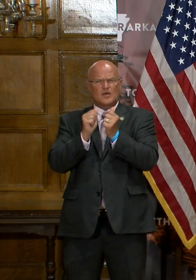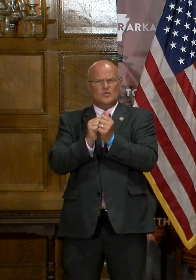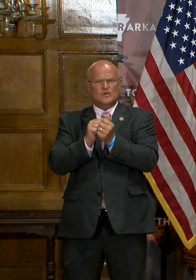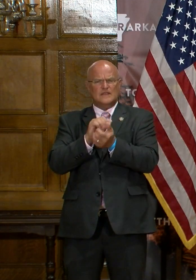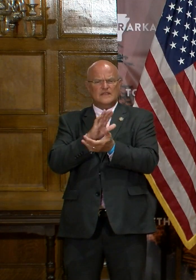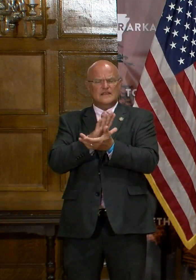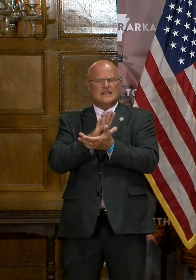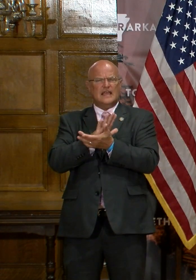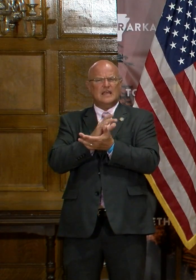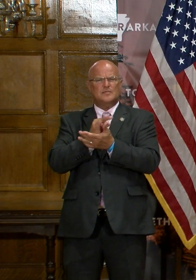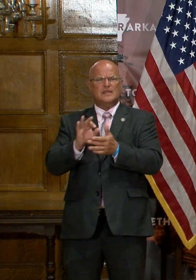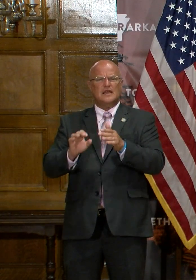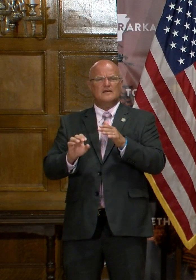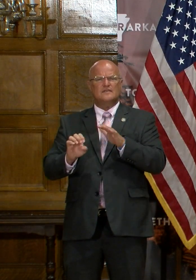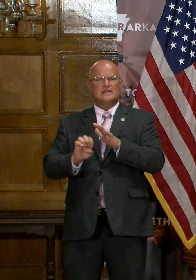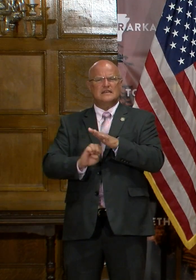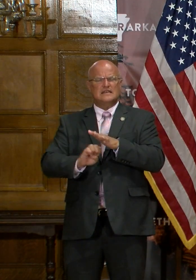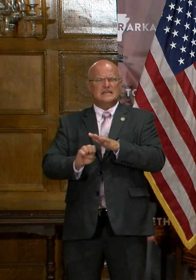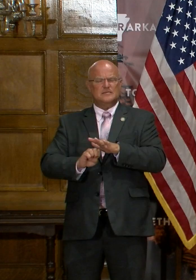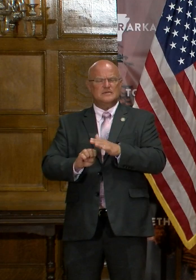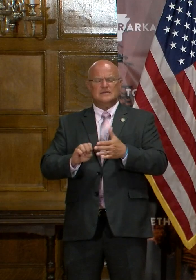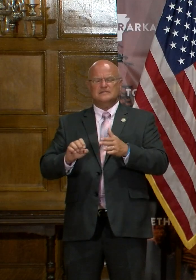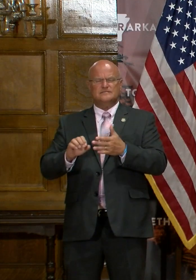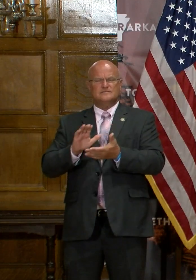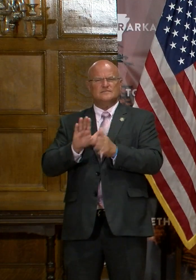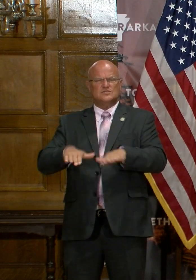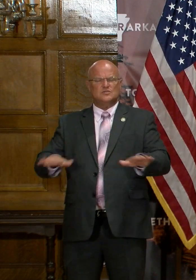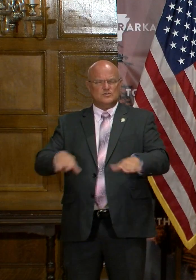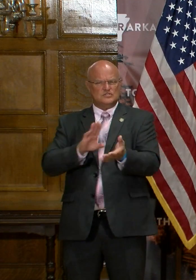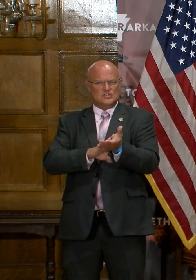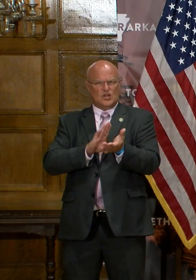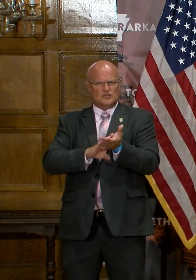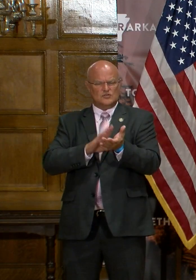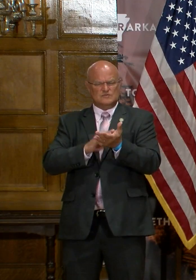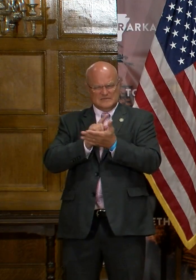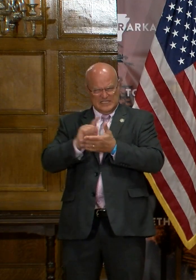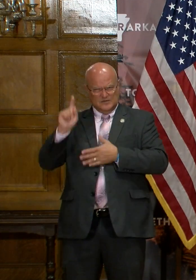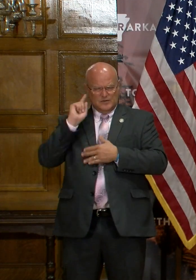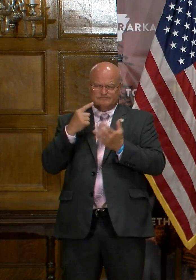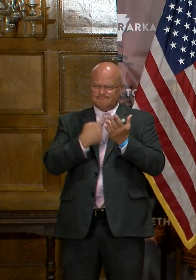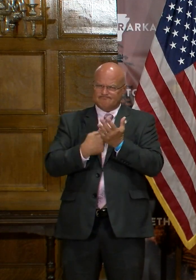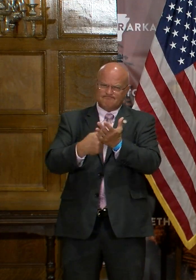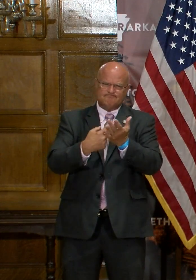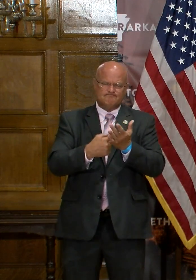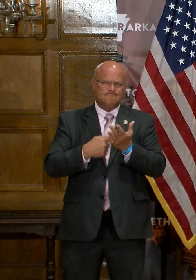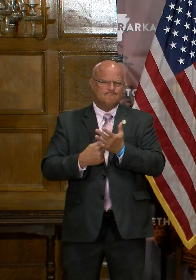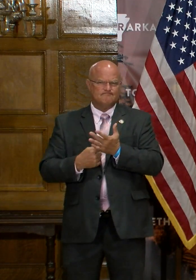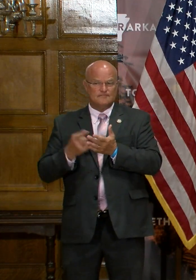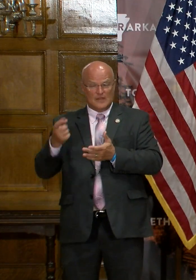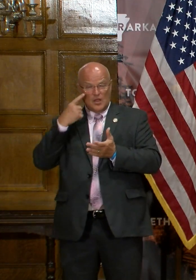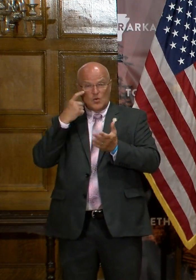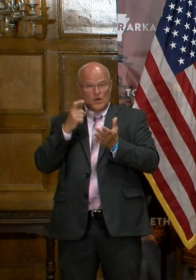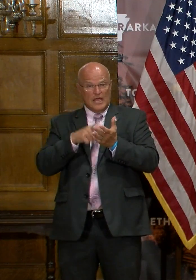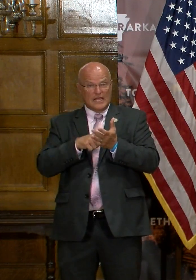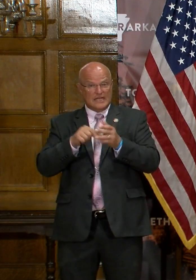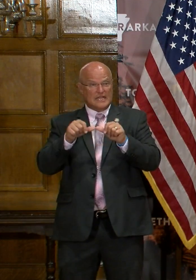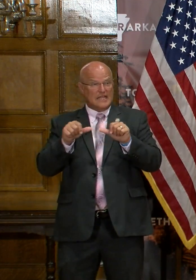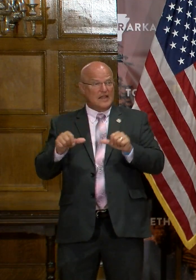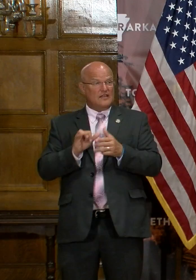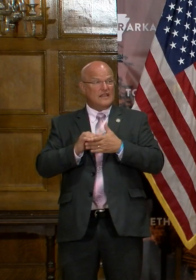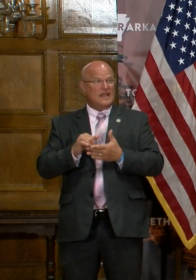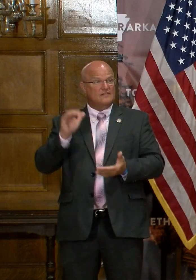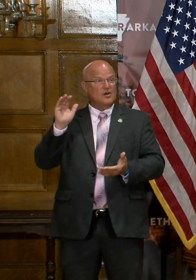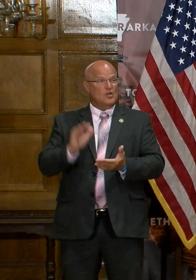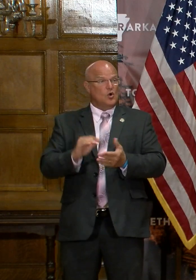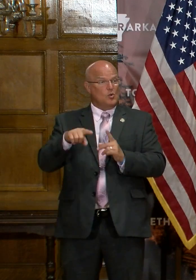of Pediatrics here, the Arkansas chapter, this last week. We discussed that, and they recognize that there's areas that have